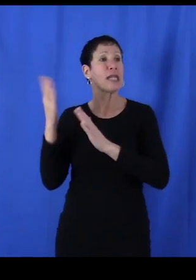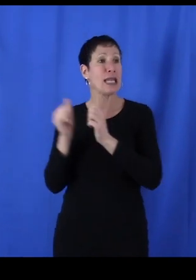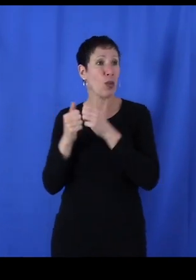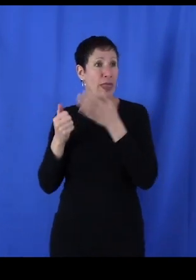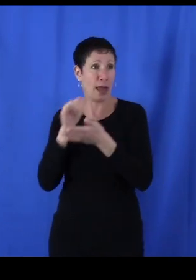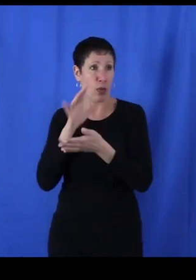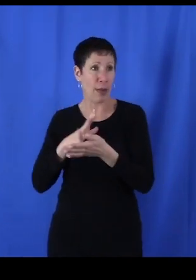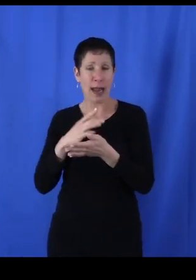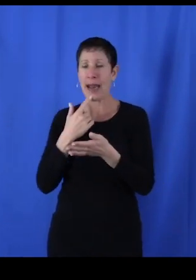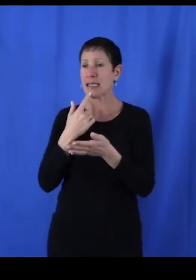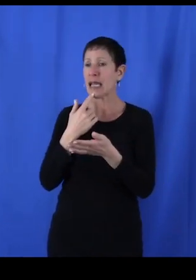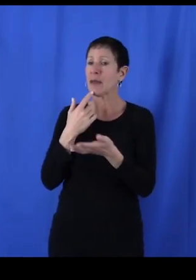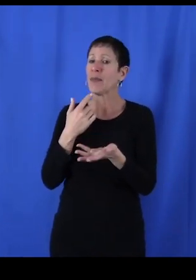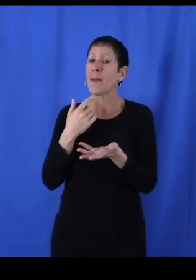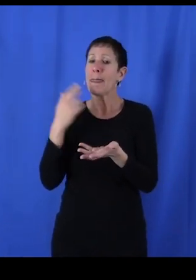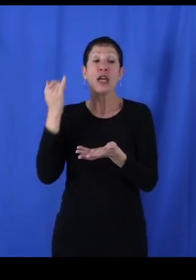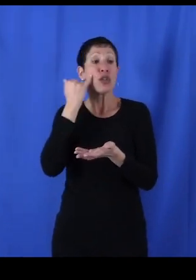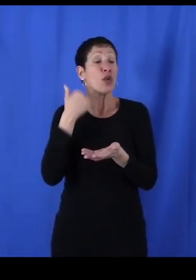if we just got rid of recommendation engines?